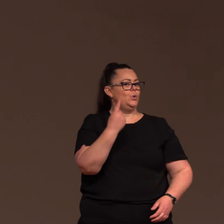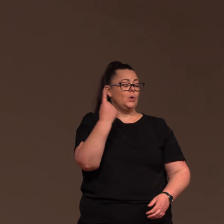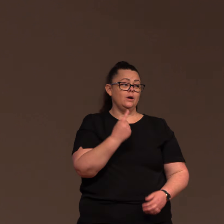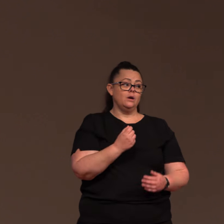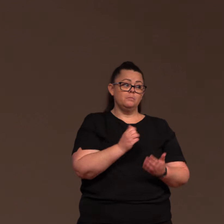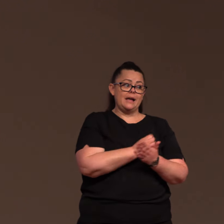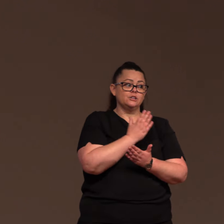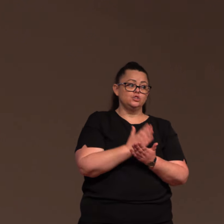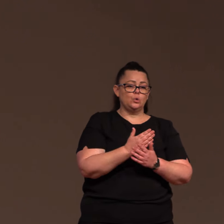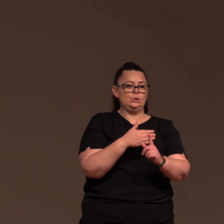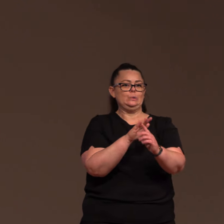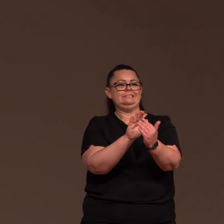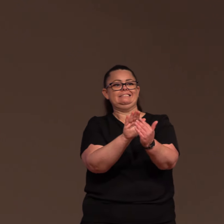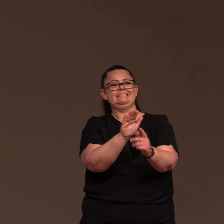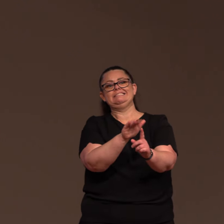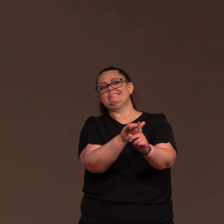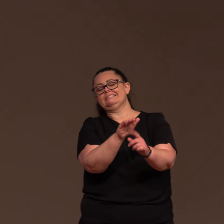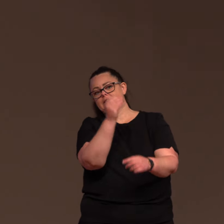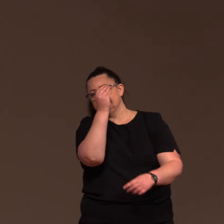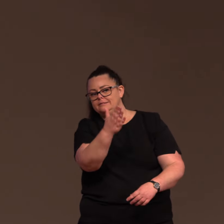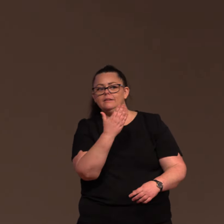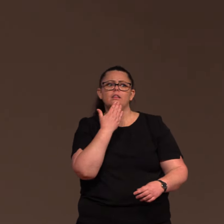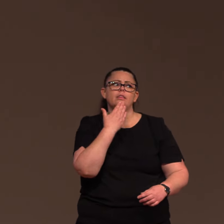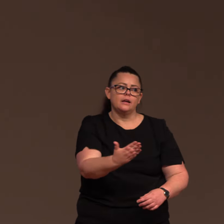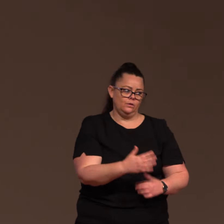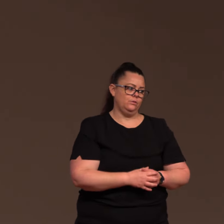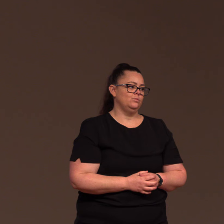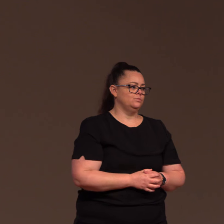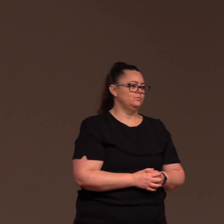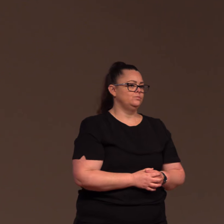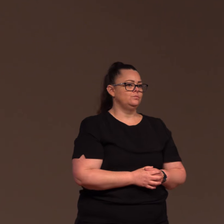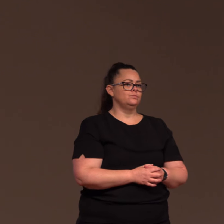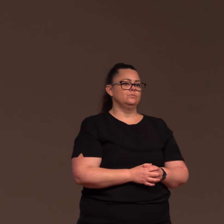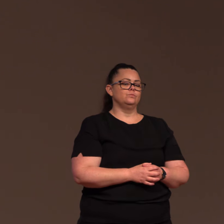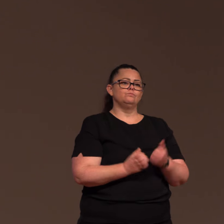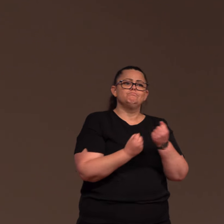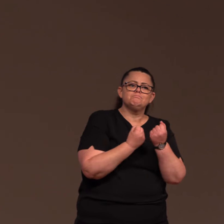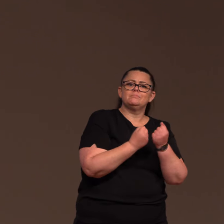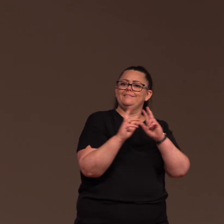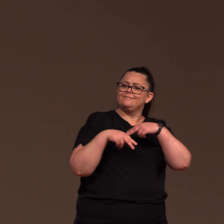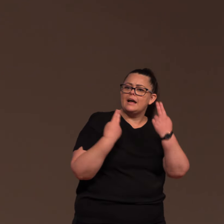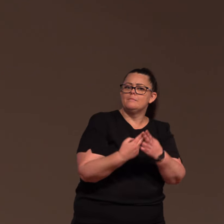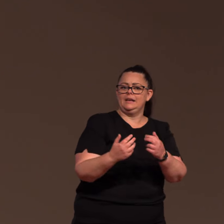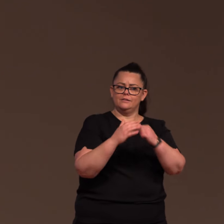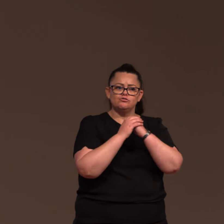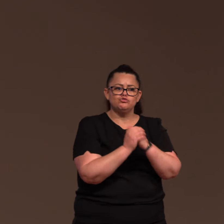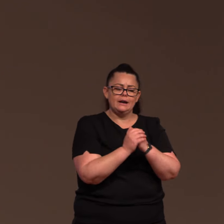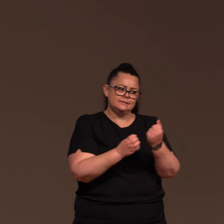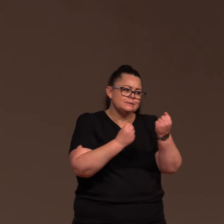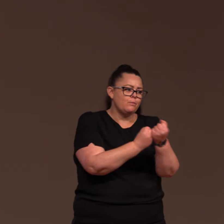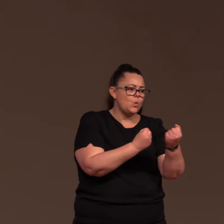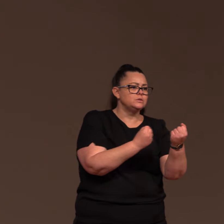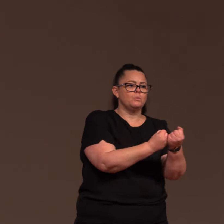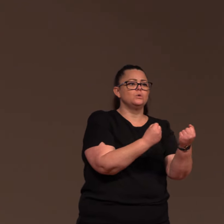that you contact them and say thank you. The support of family and friends and the skill and guidance of great teachers are all part of what has brought us